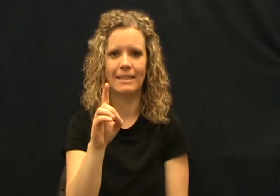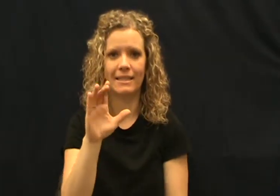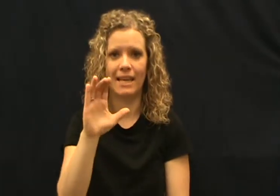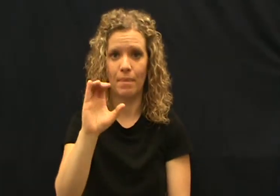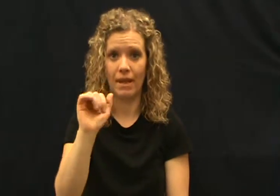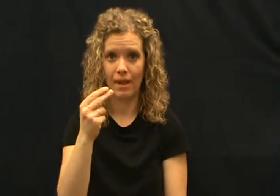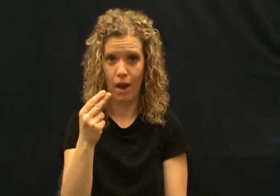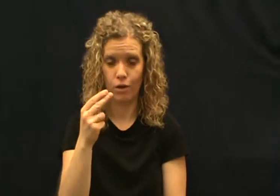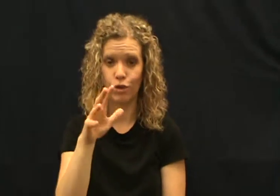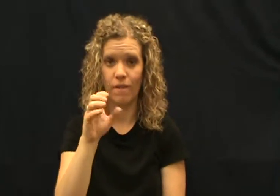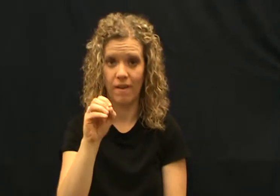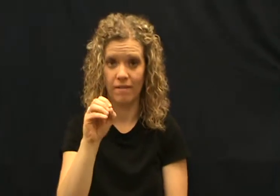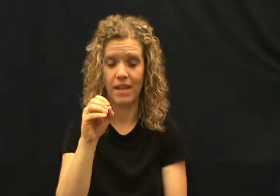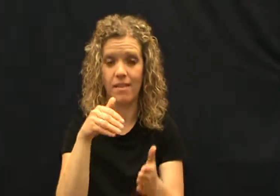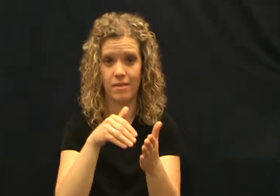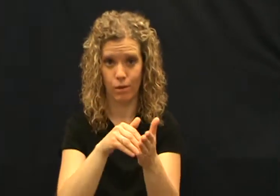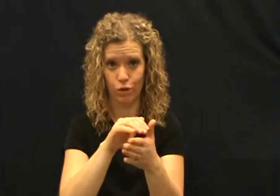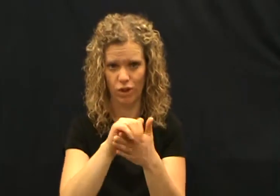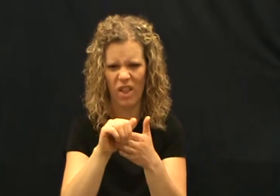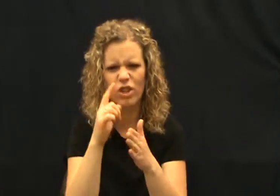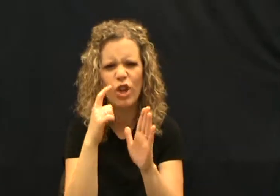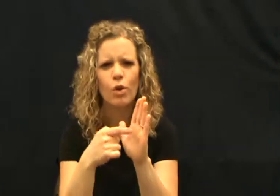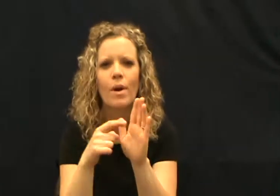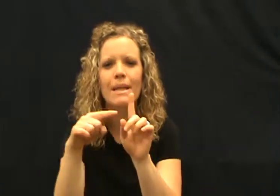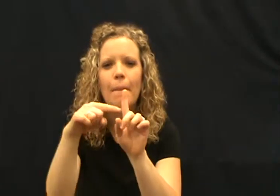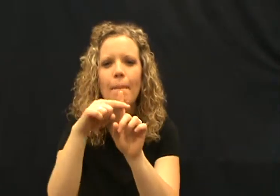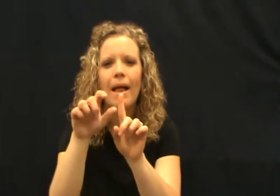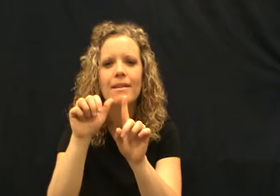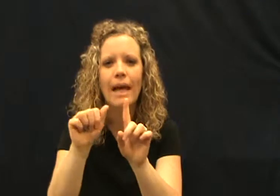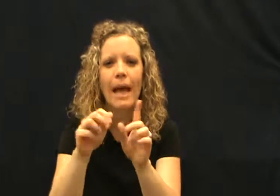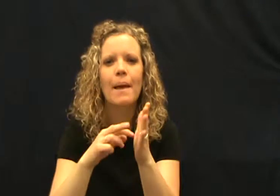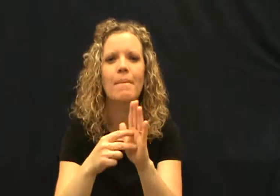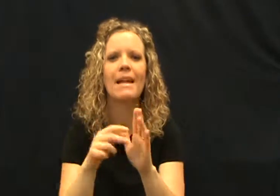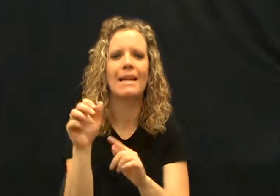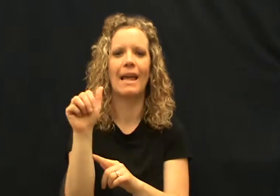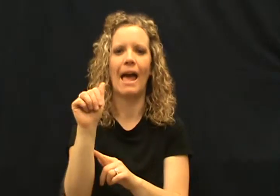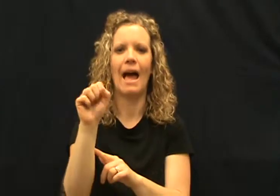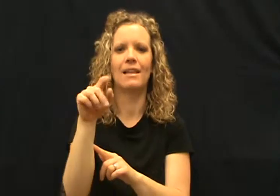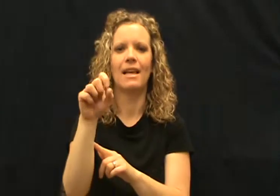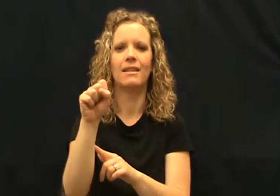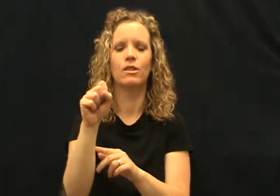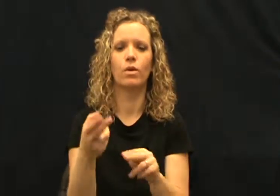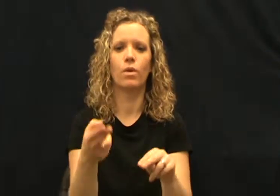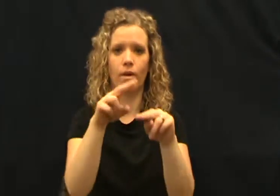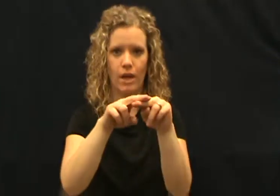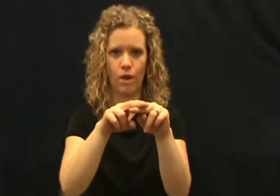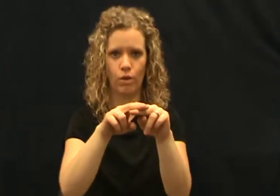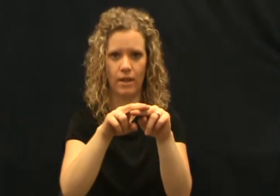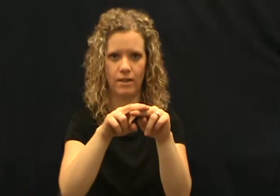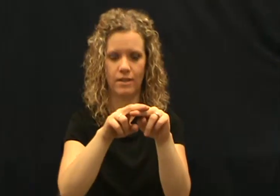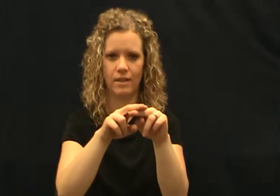$50,000, and see that plus A means it increases assets. And we would credit contributed capital